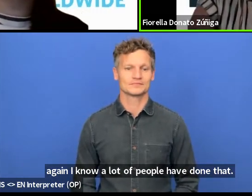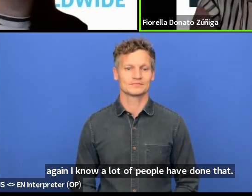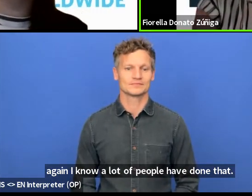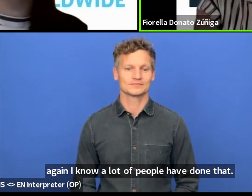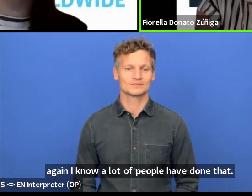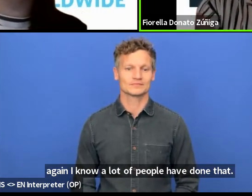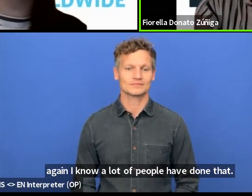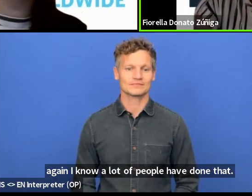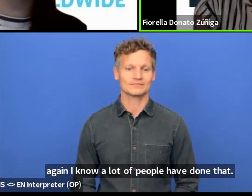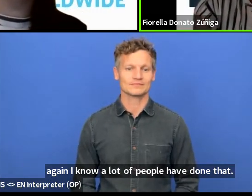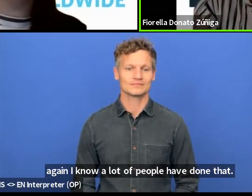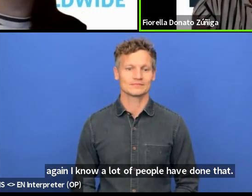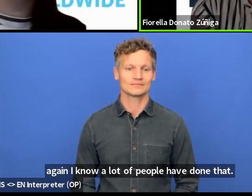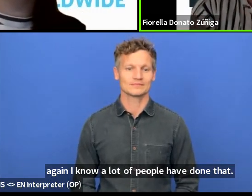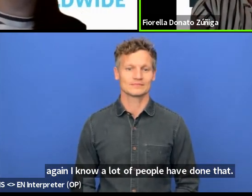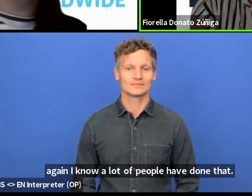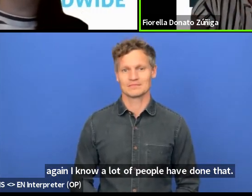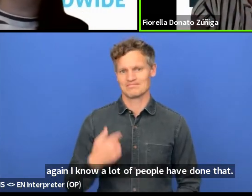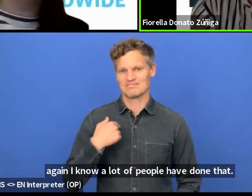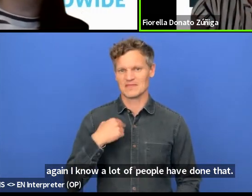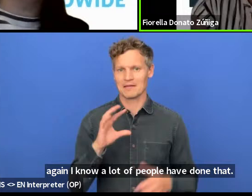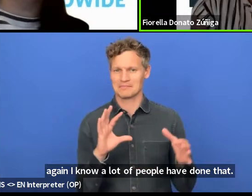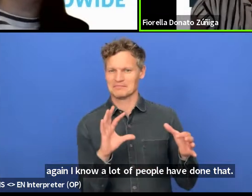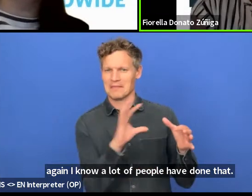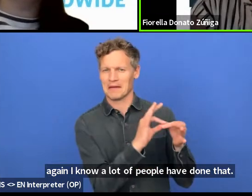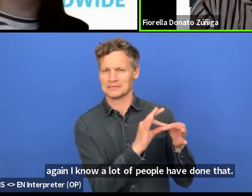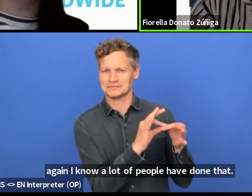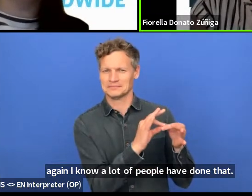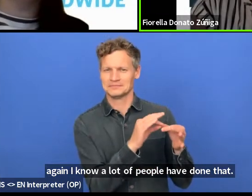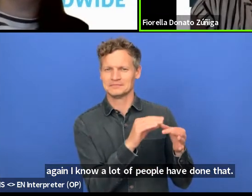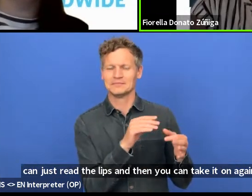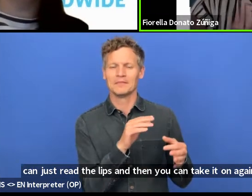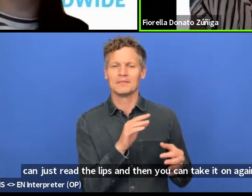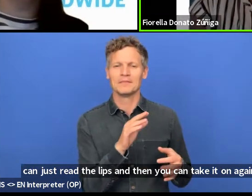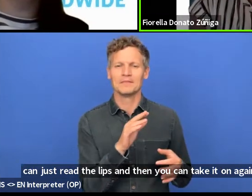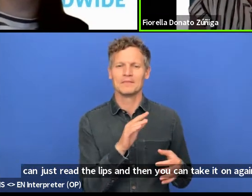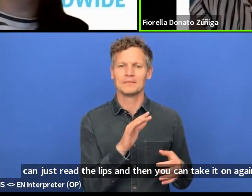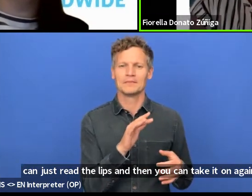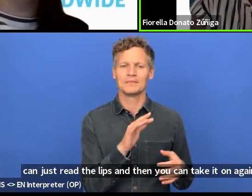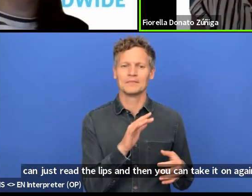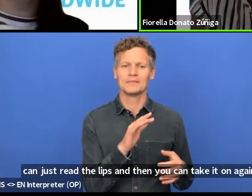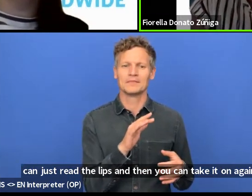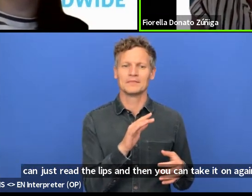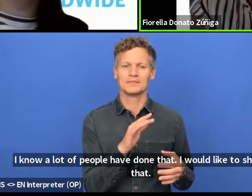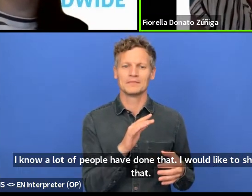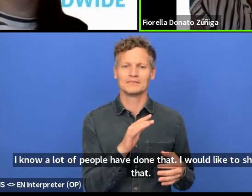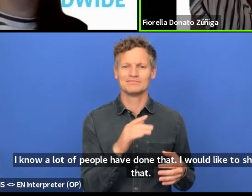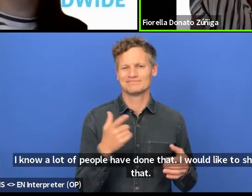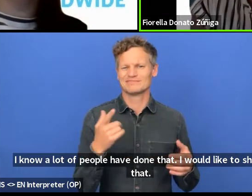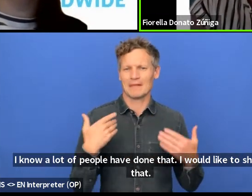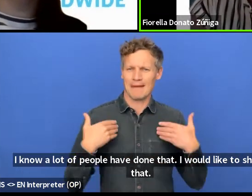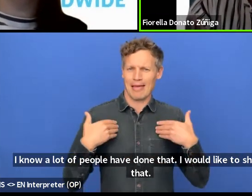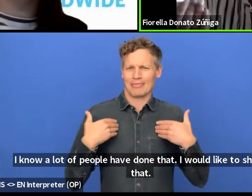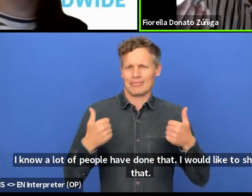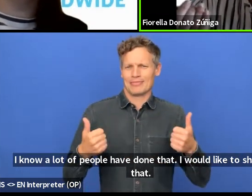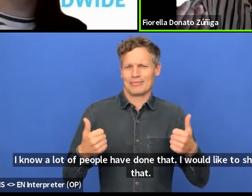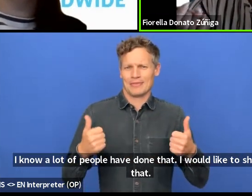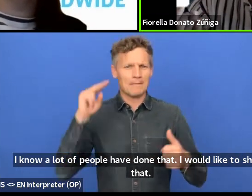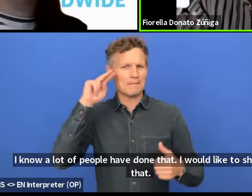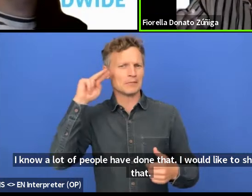I would like to add up there that from a health perspective, you're